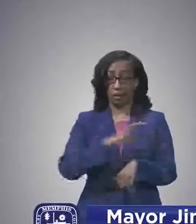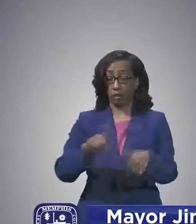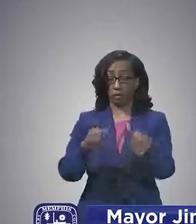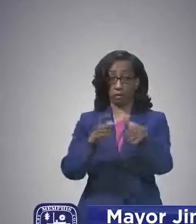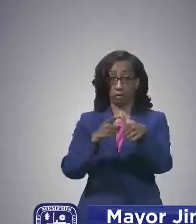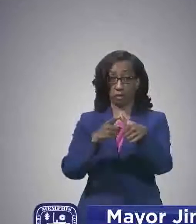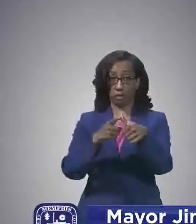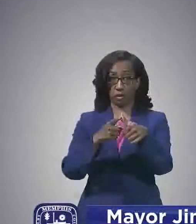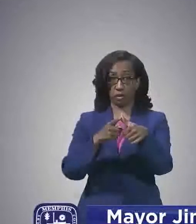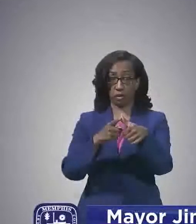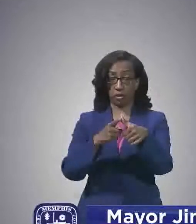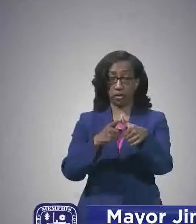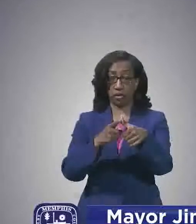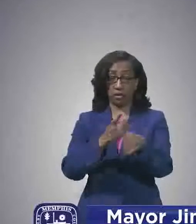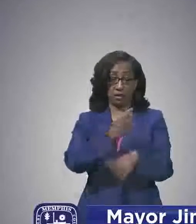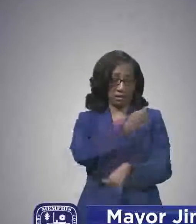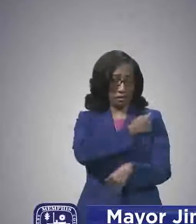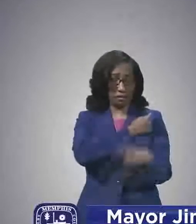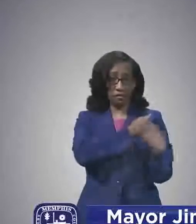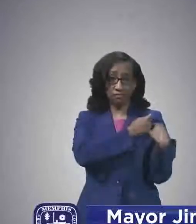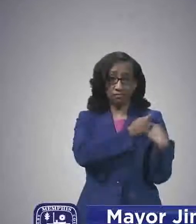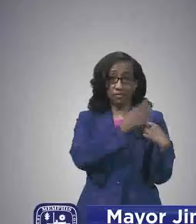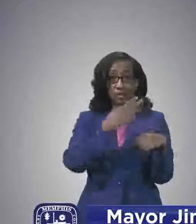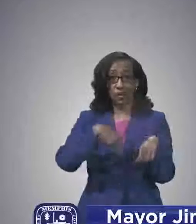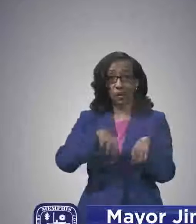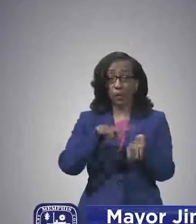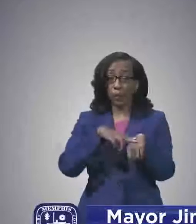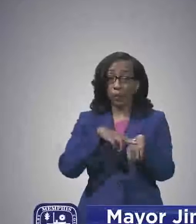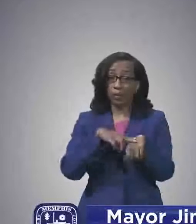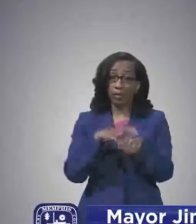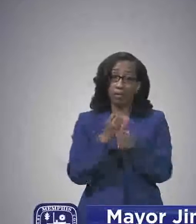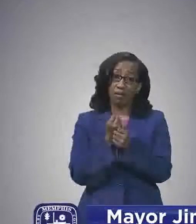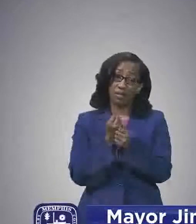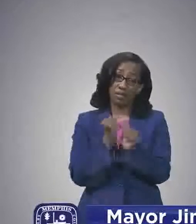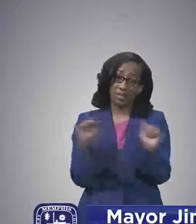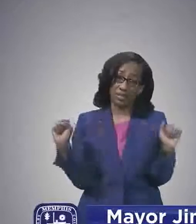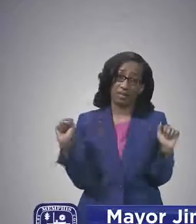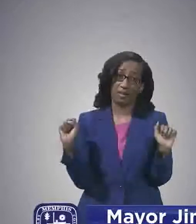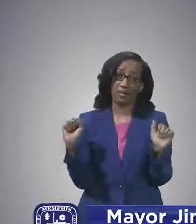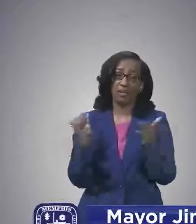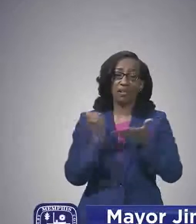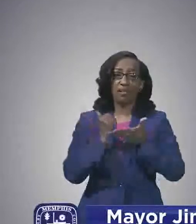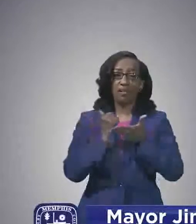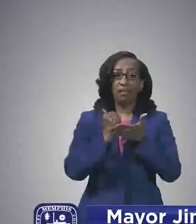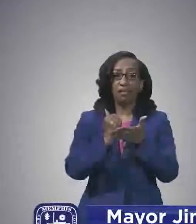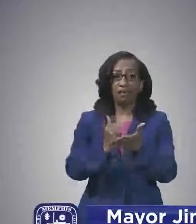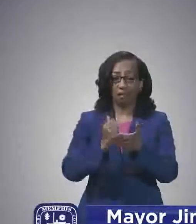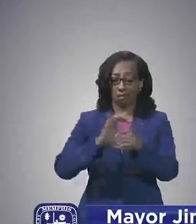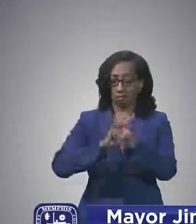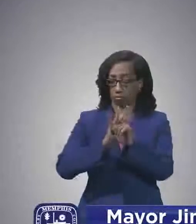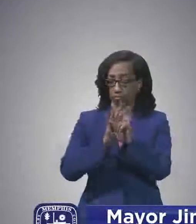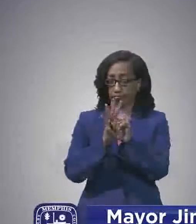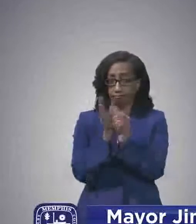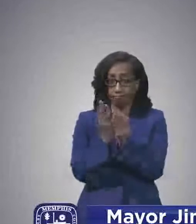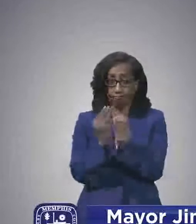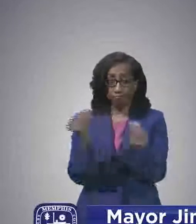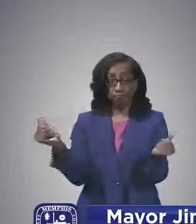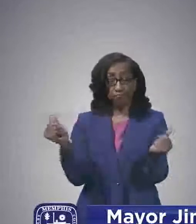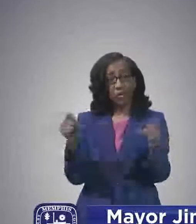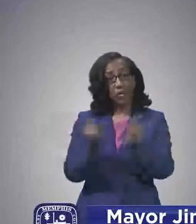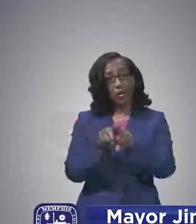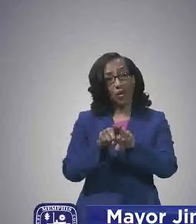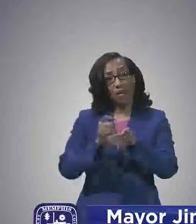vaccines are normal, safe, effective, and life-saving.